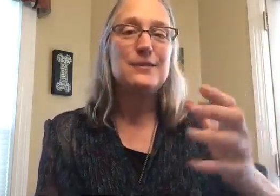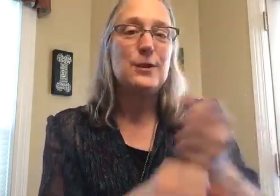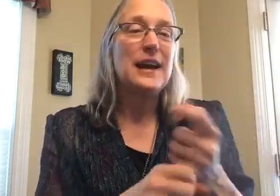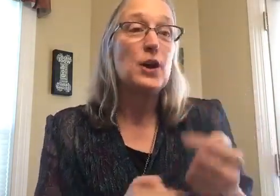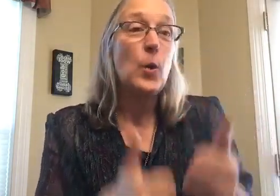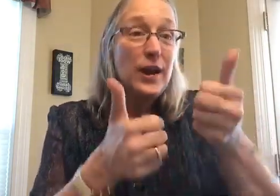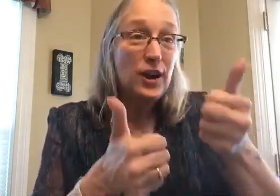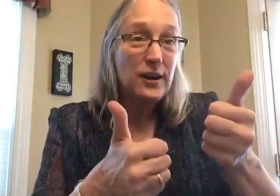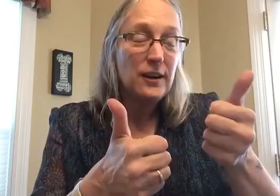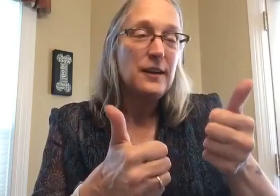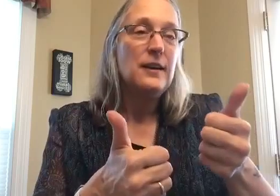get it quicker.